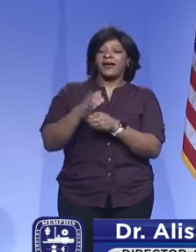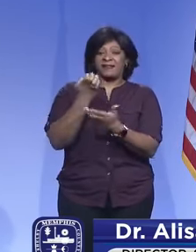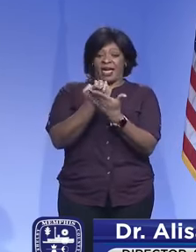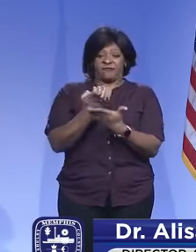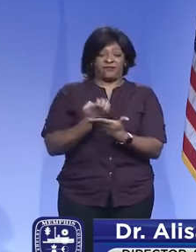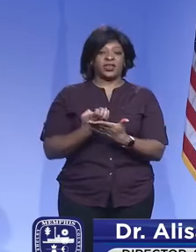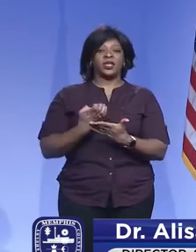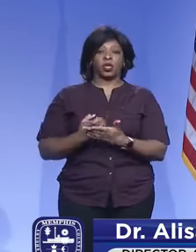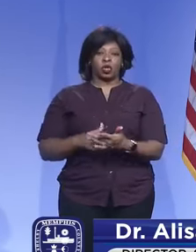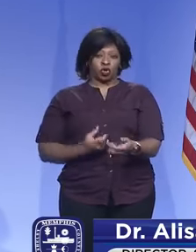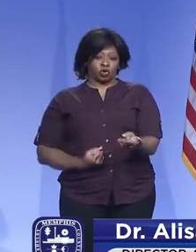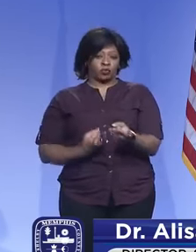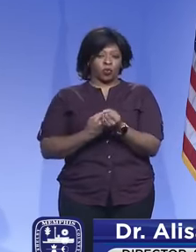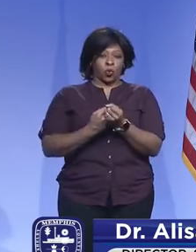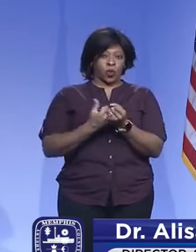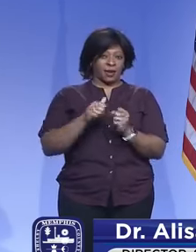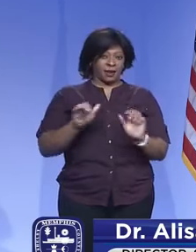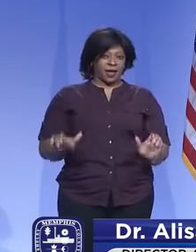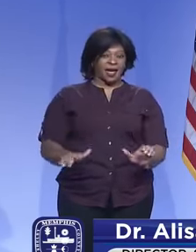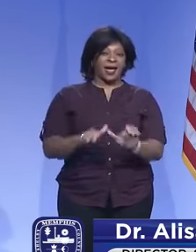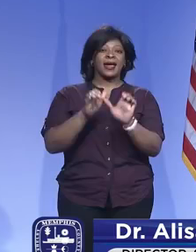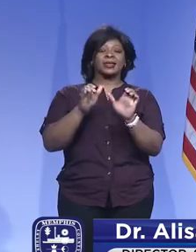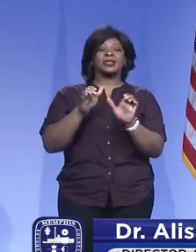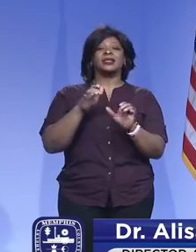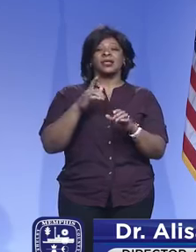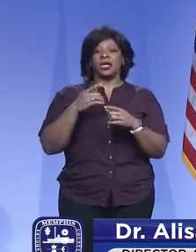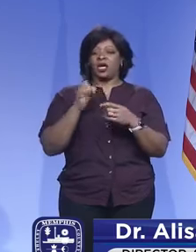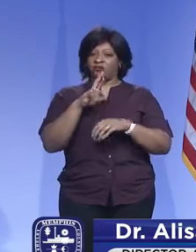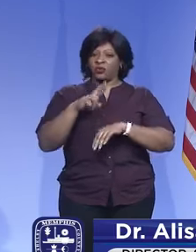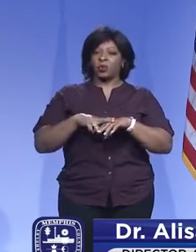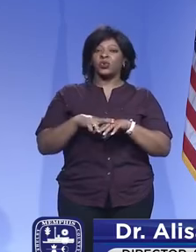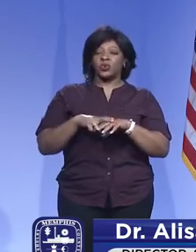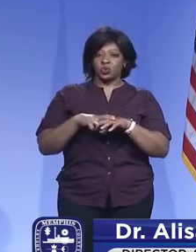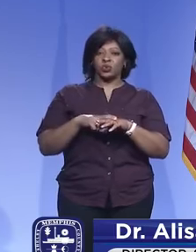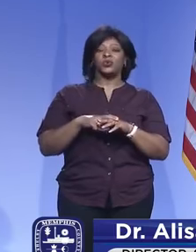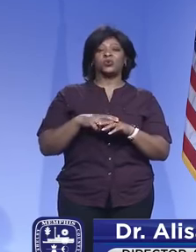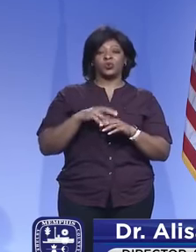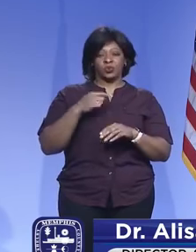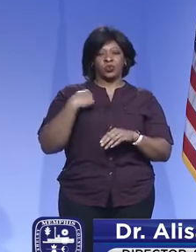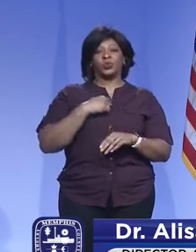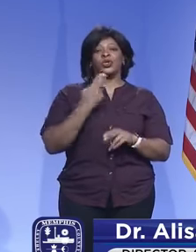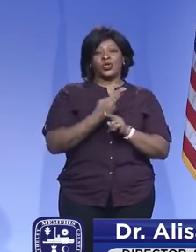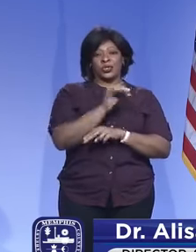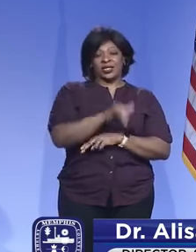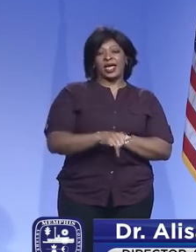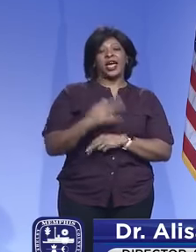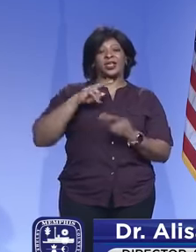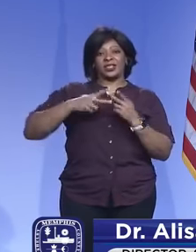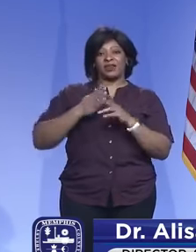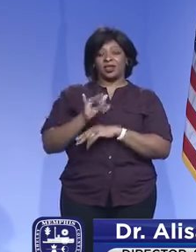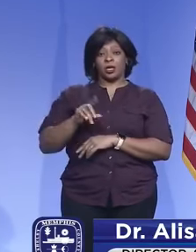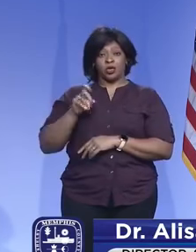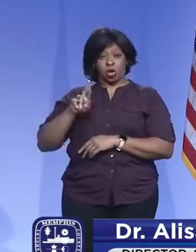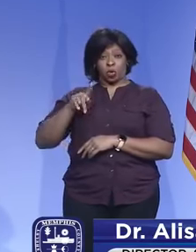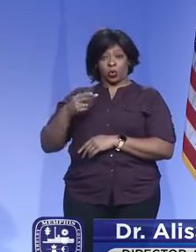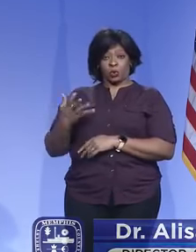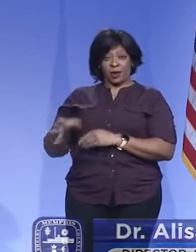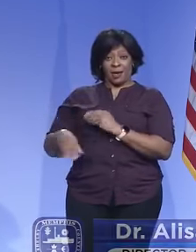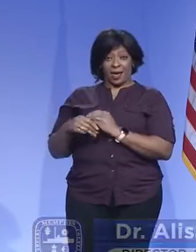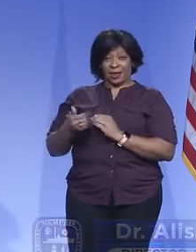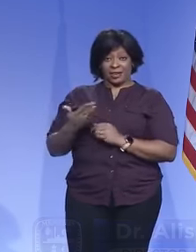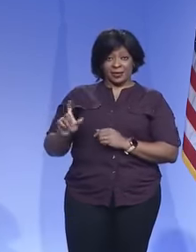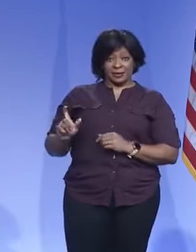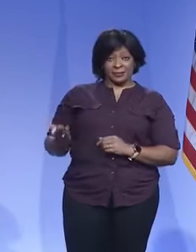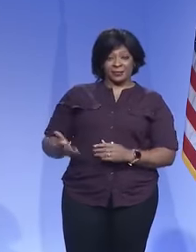evidence to support any actions and enforcement that we take. And I know you're going to have a follow-up, but I want to ask Dr. Randolph if you want to add